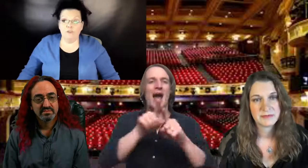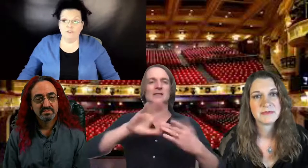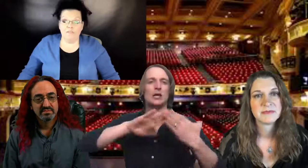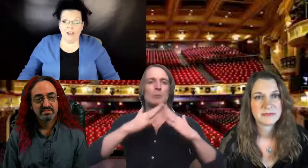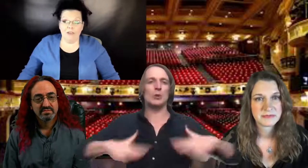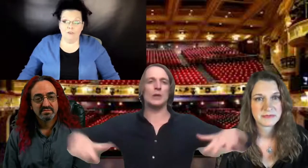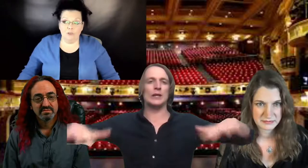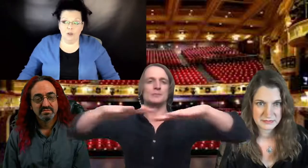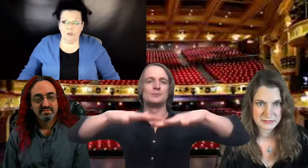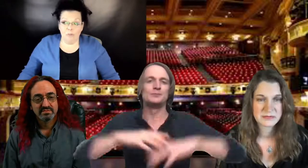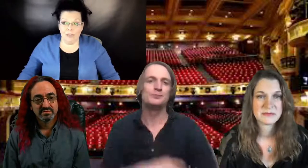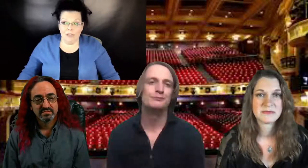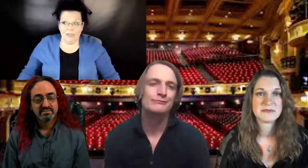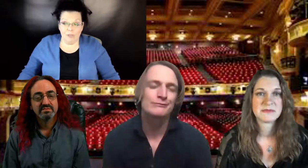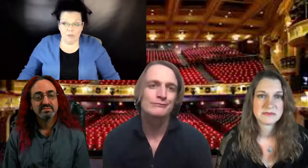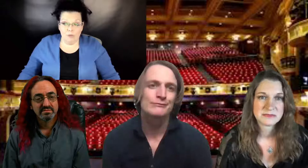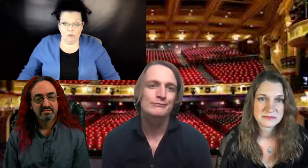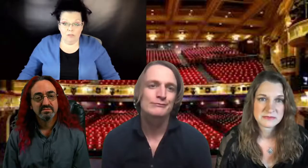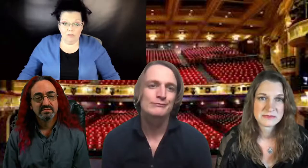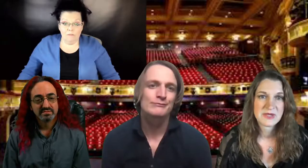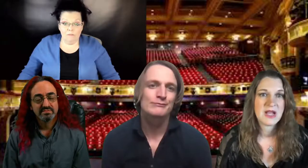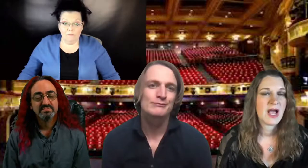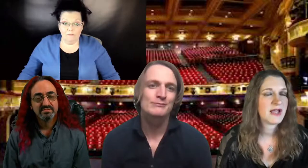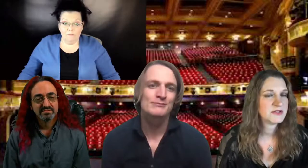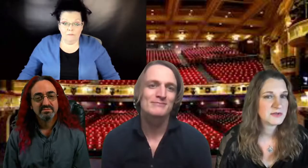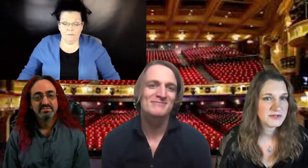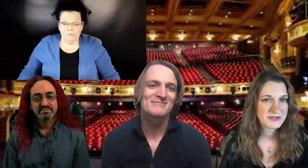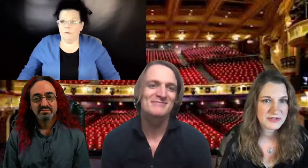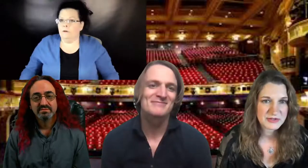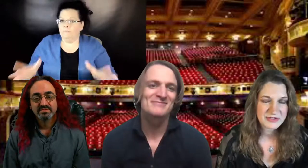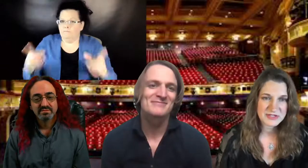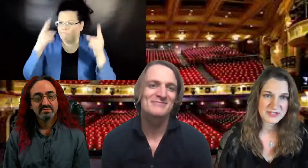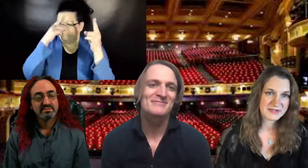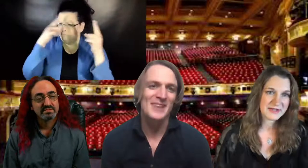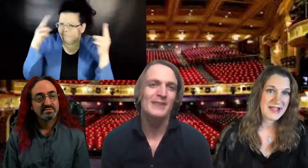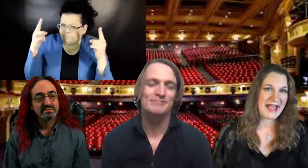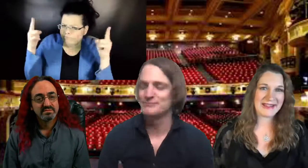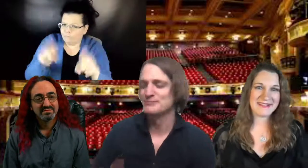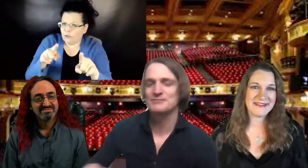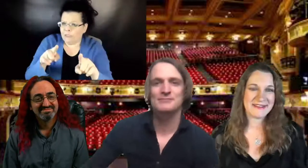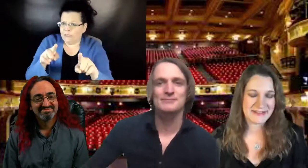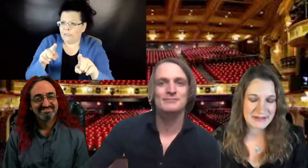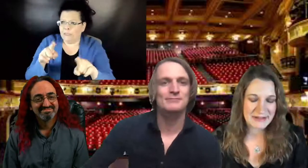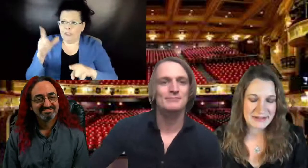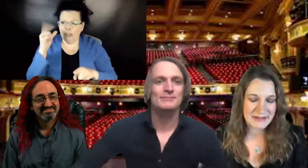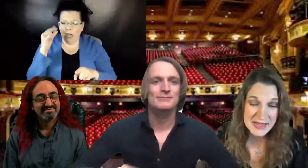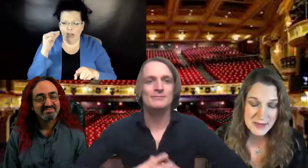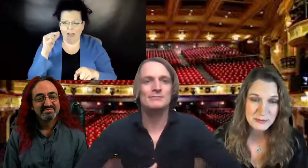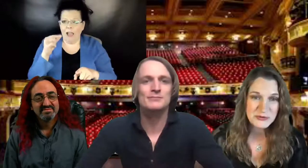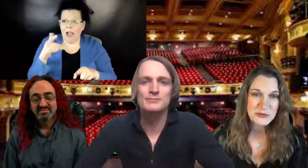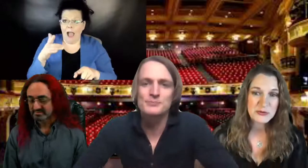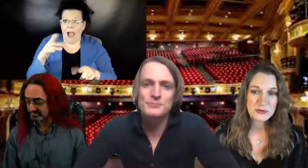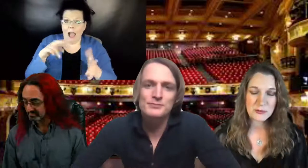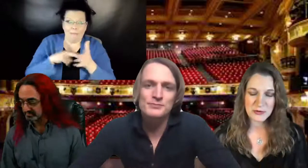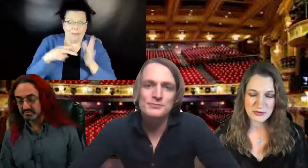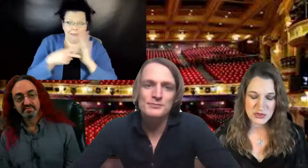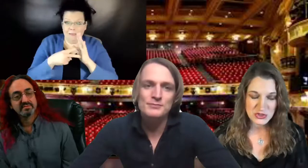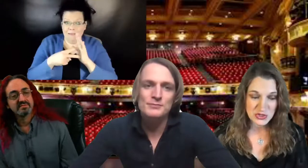for other deaf actors along the way and the community. I totally agree, John. I think to be able